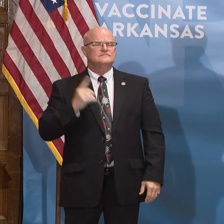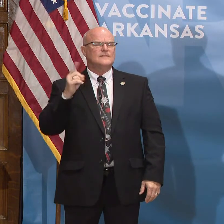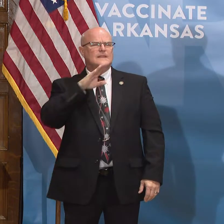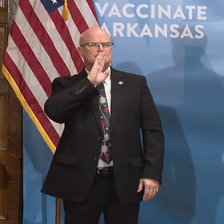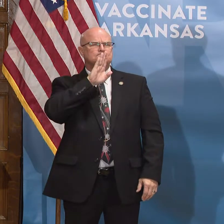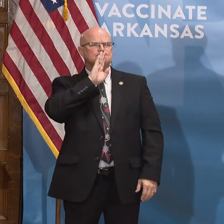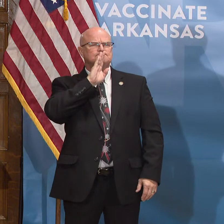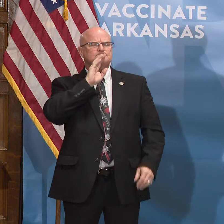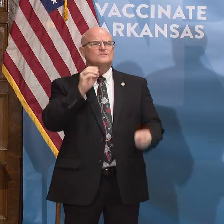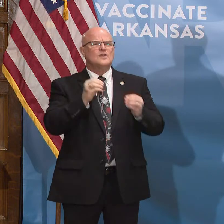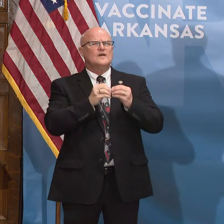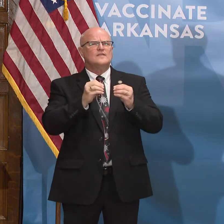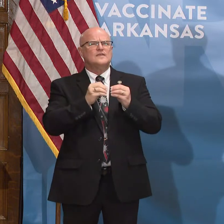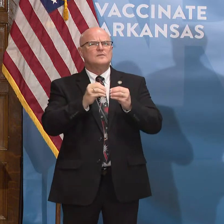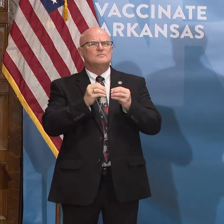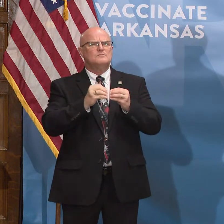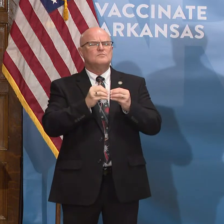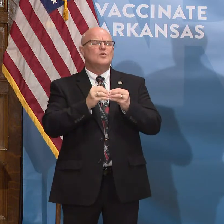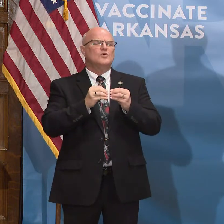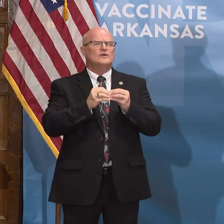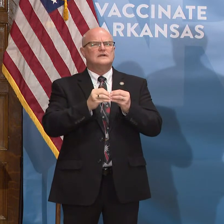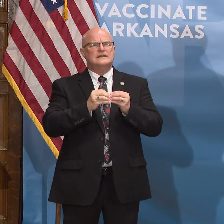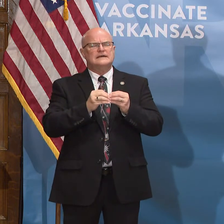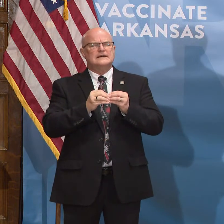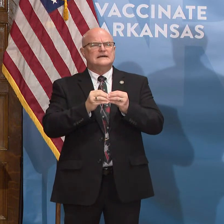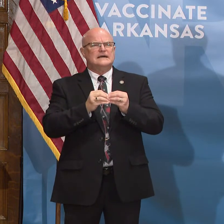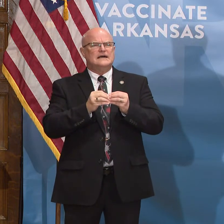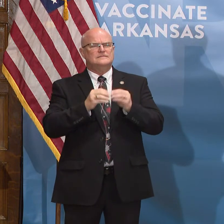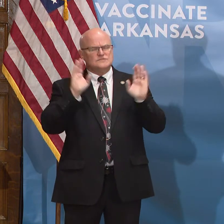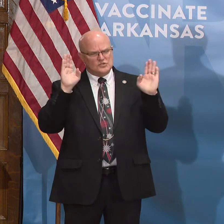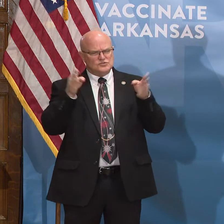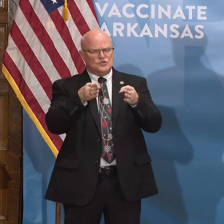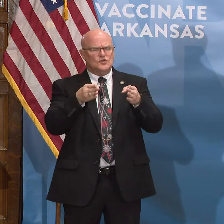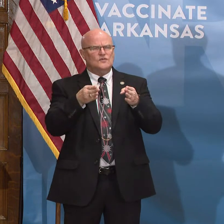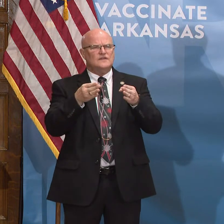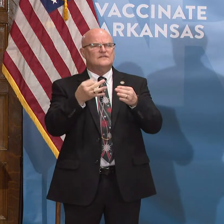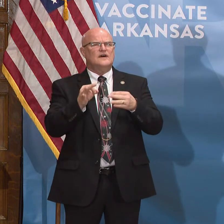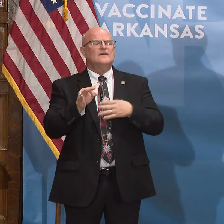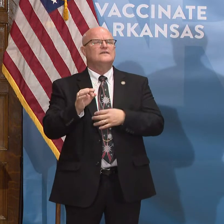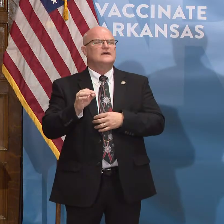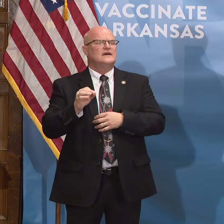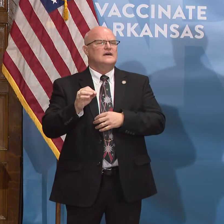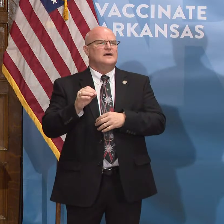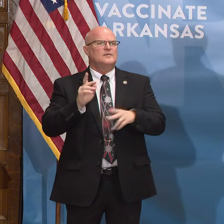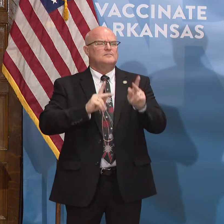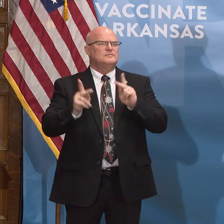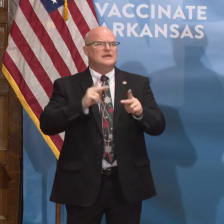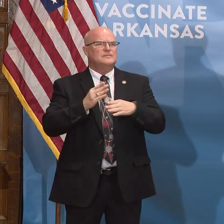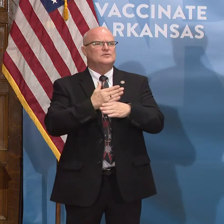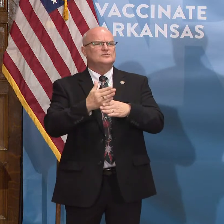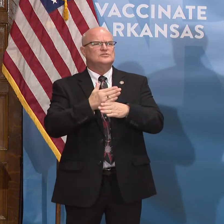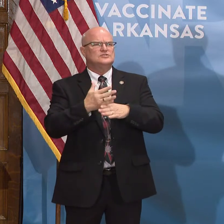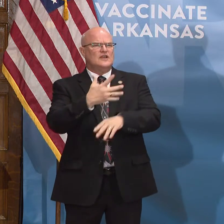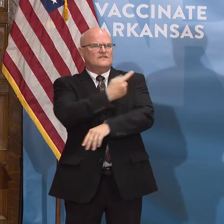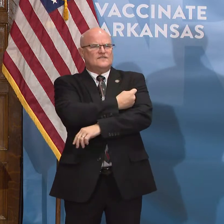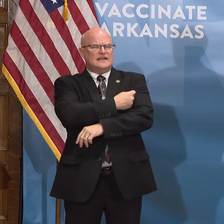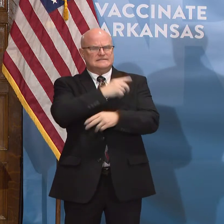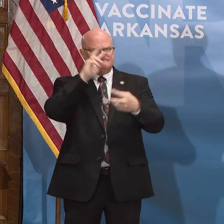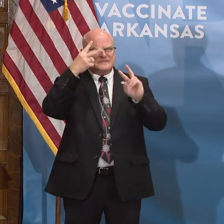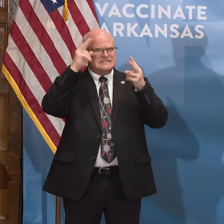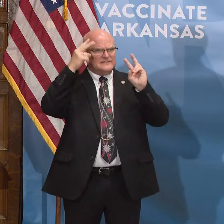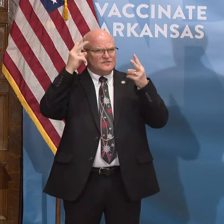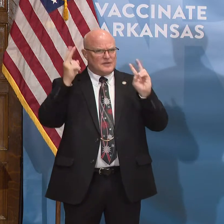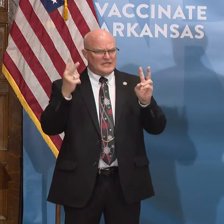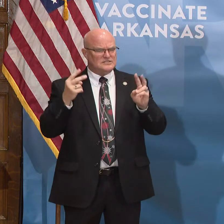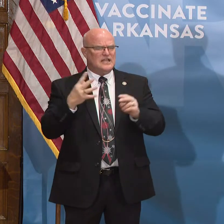it that the more conservative, hardline elements of your party continue to share vaccine